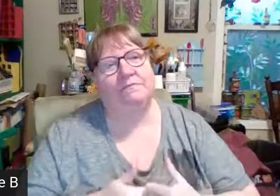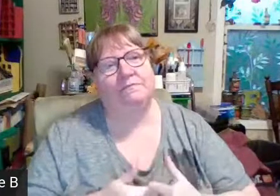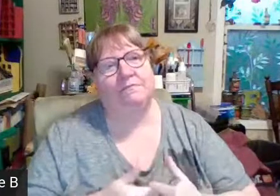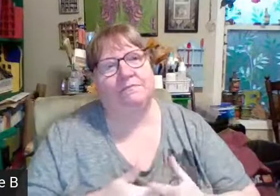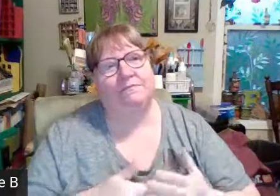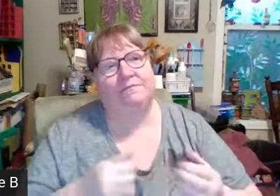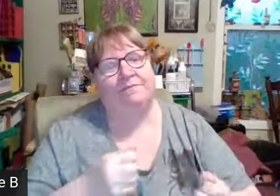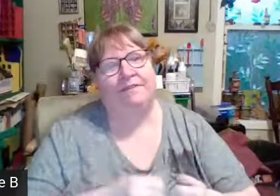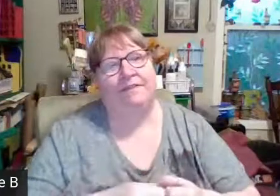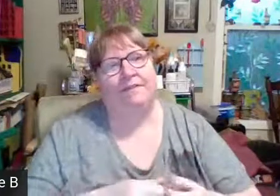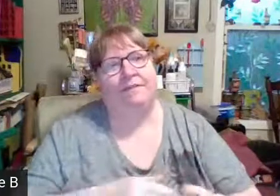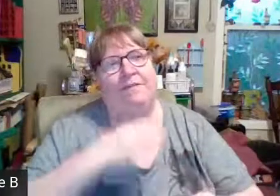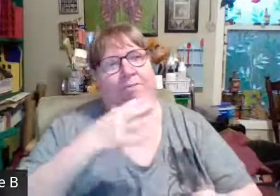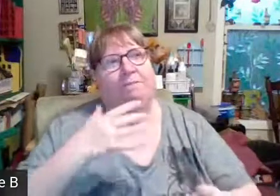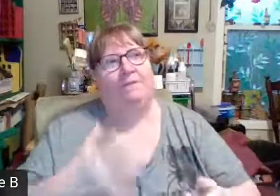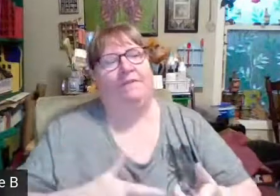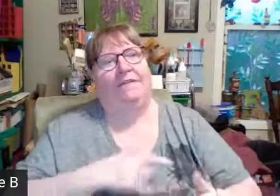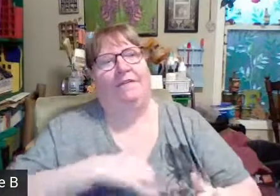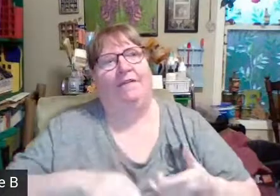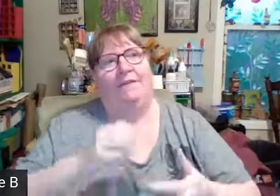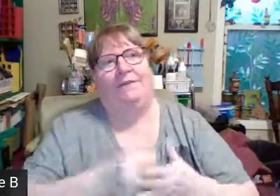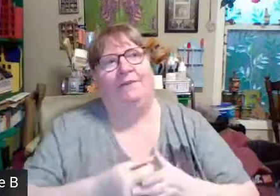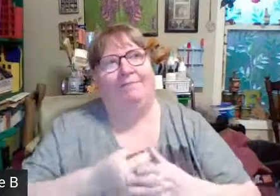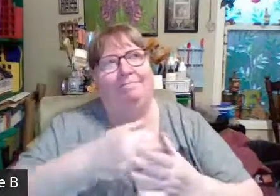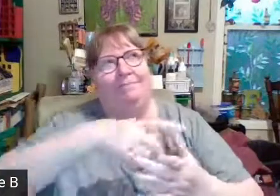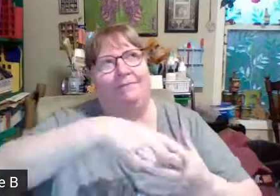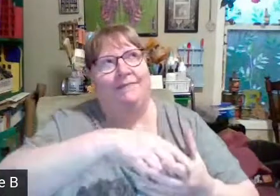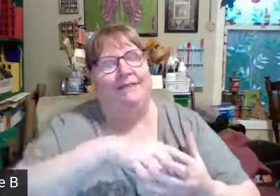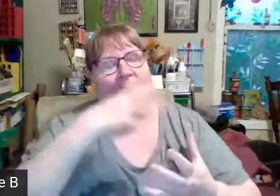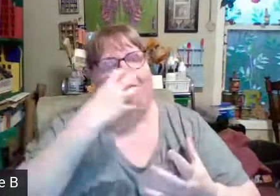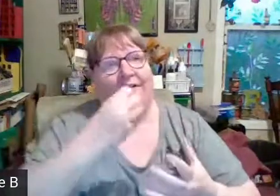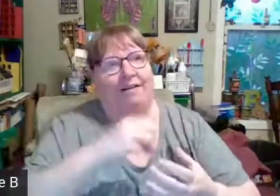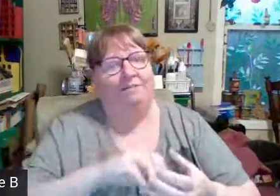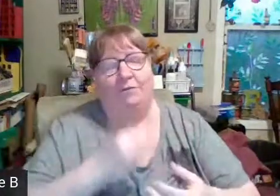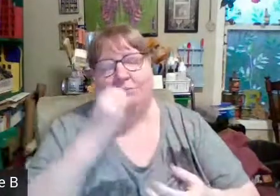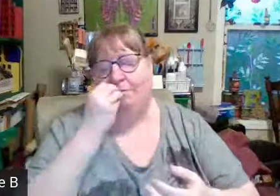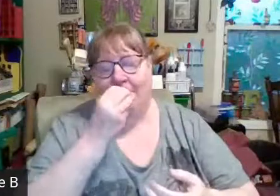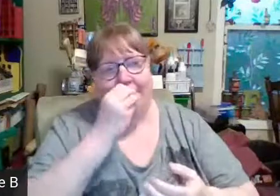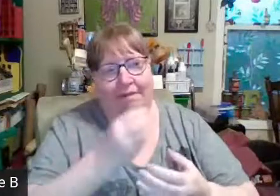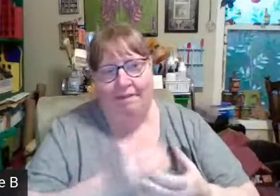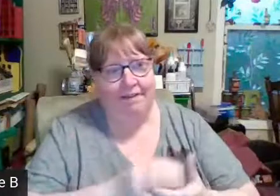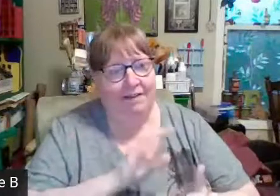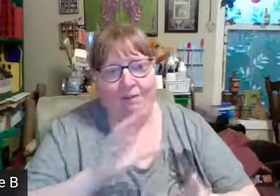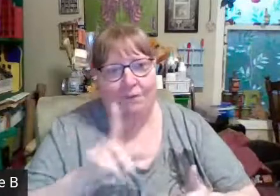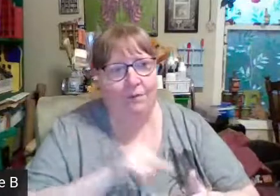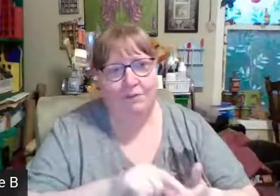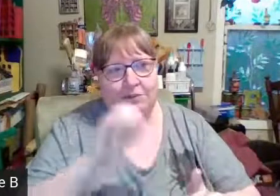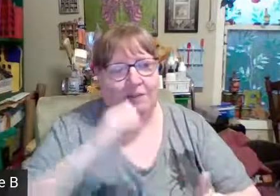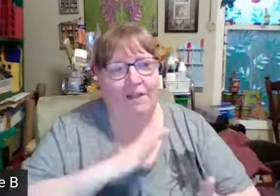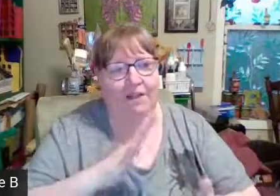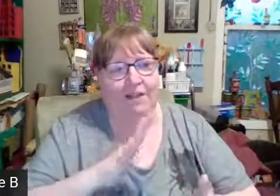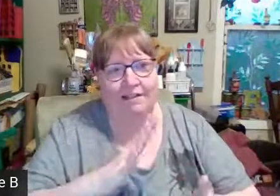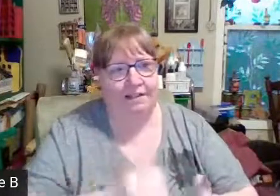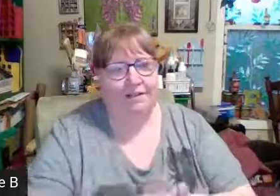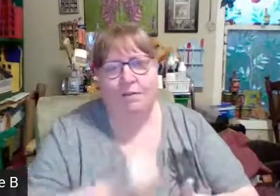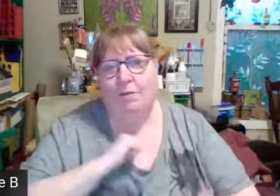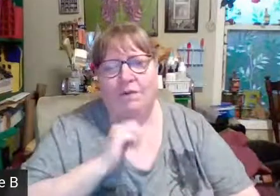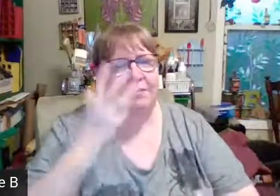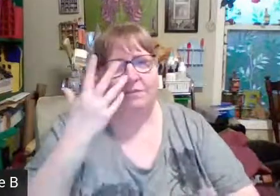you like dragons, you like flowers, you like cupcakes. No, I don't have a cupcake here,